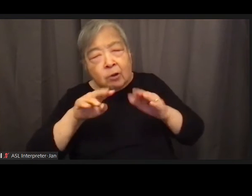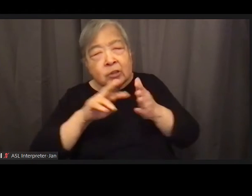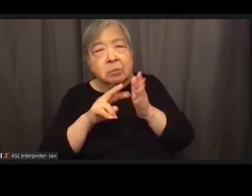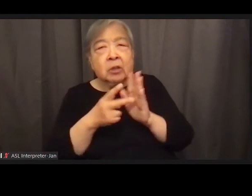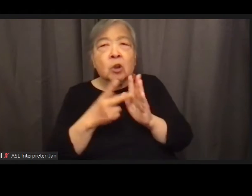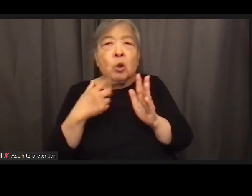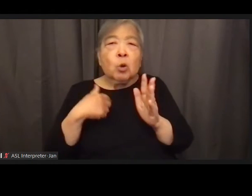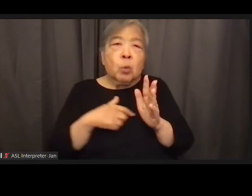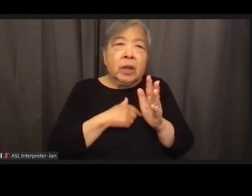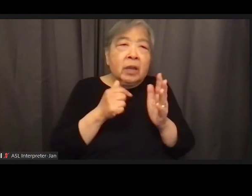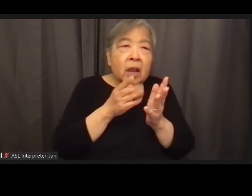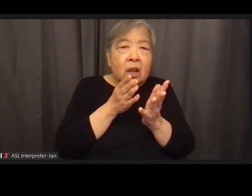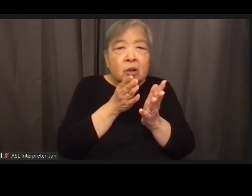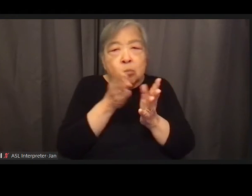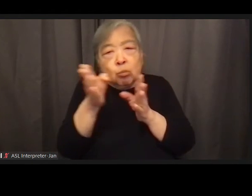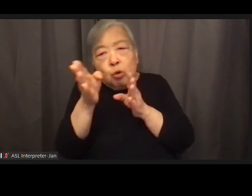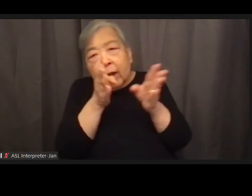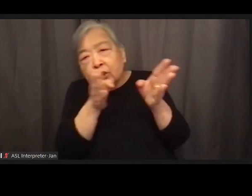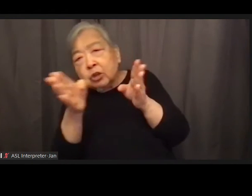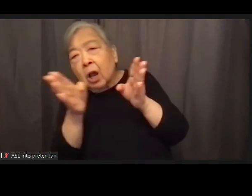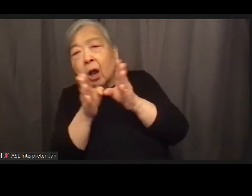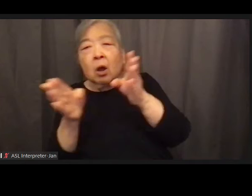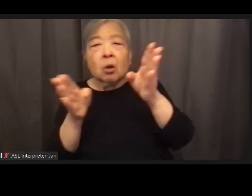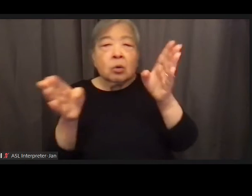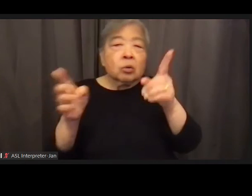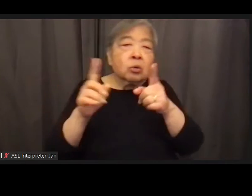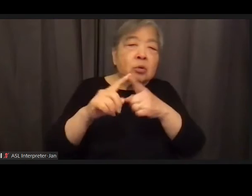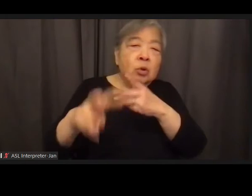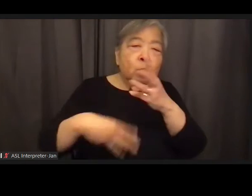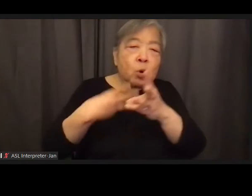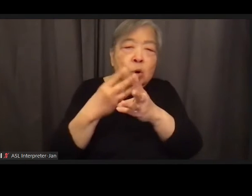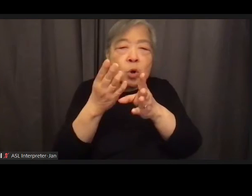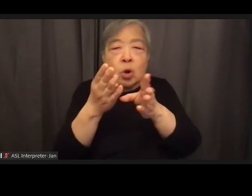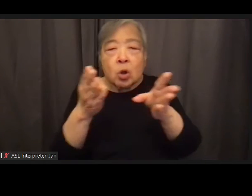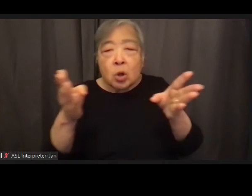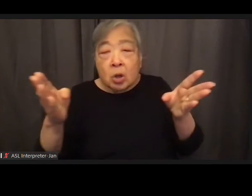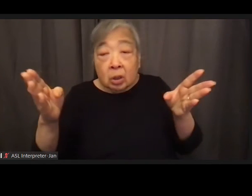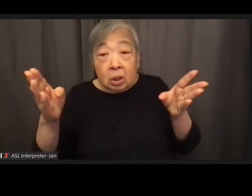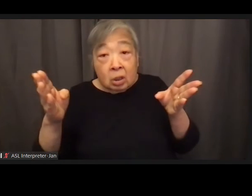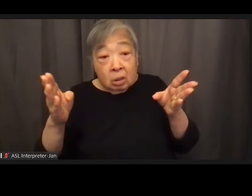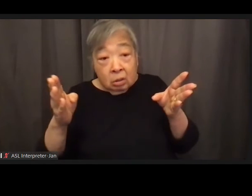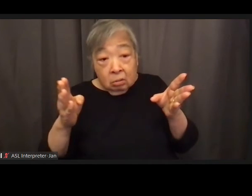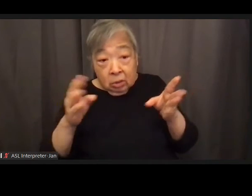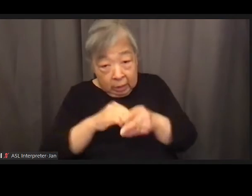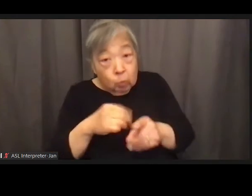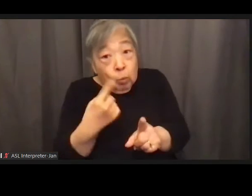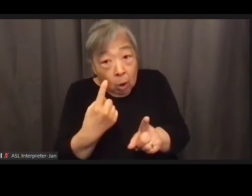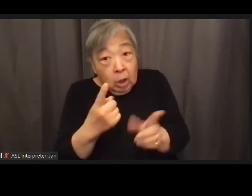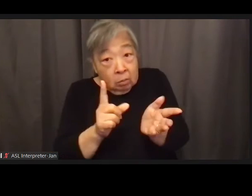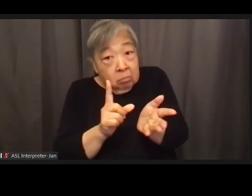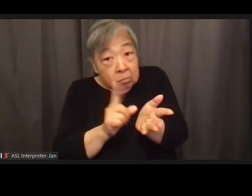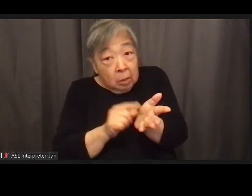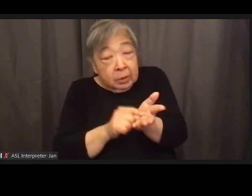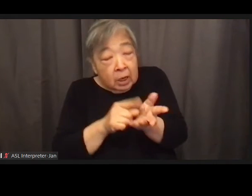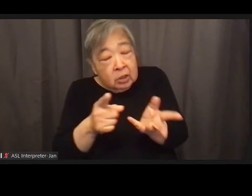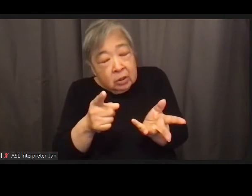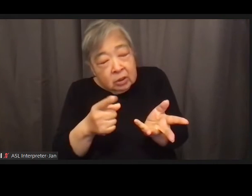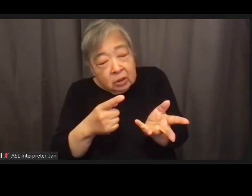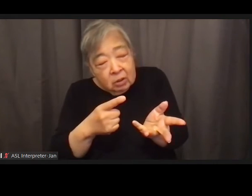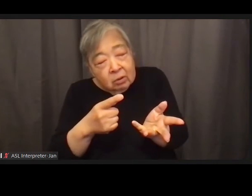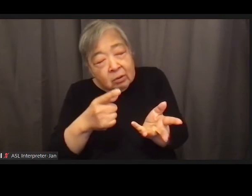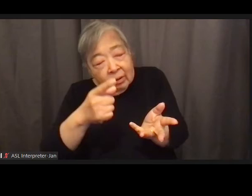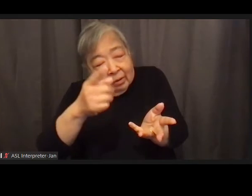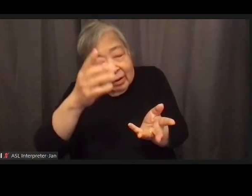into the world, you know, within the same publication. So God willing, we'll keep